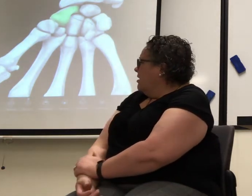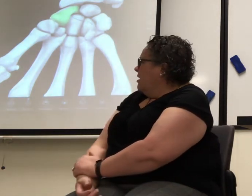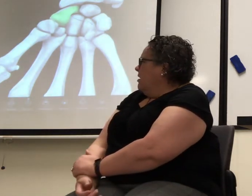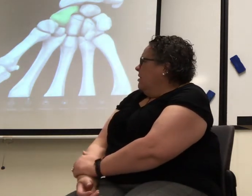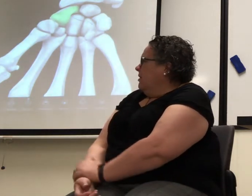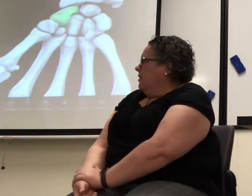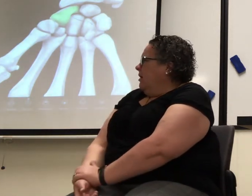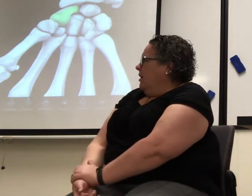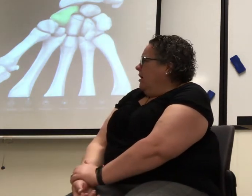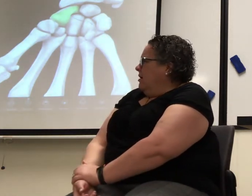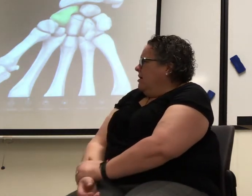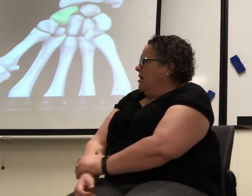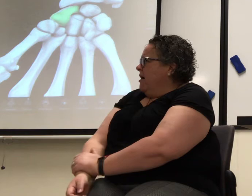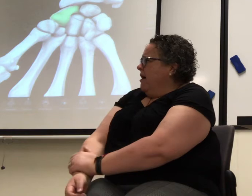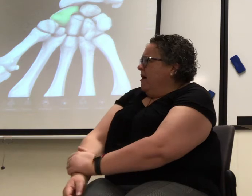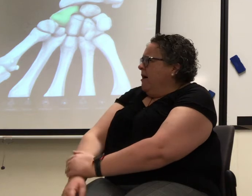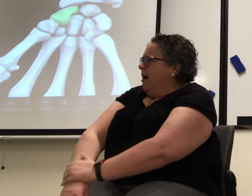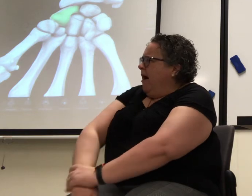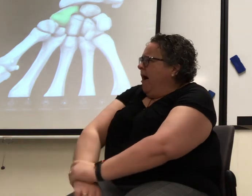gonna randomly grab a hand,